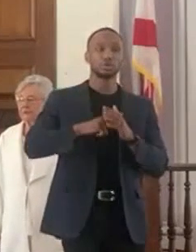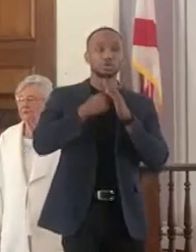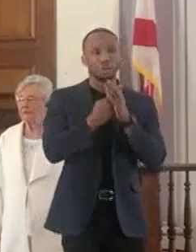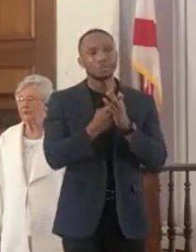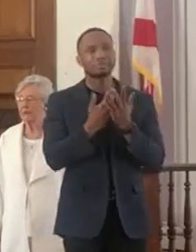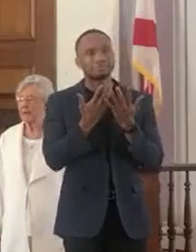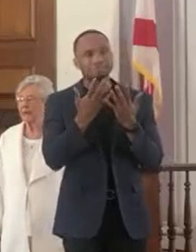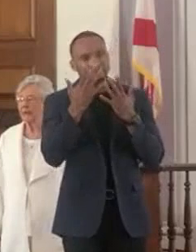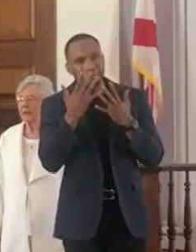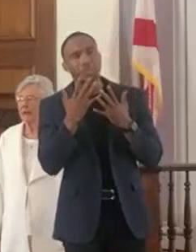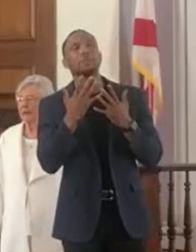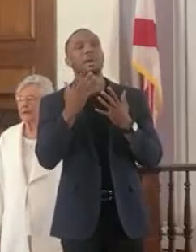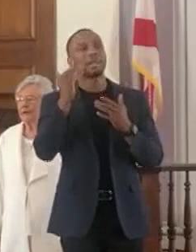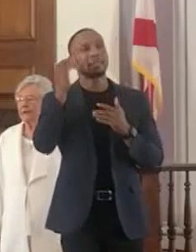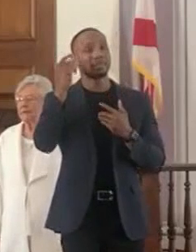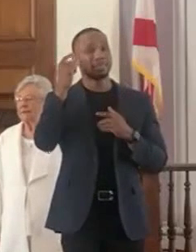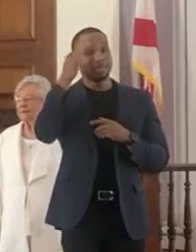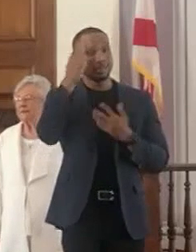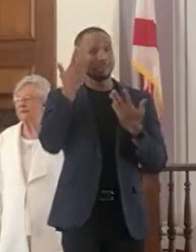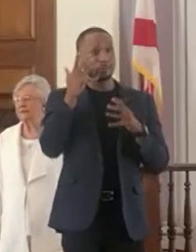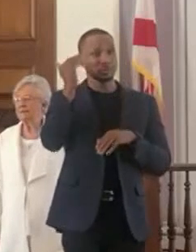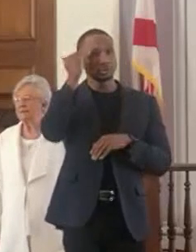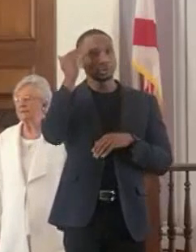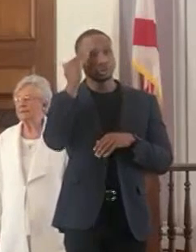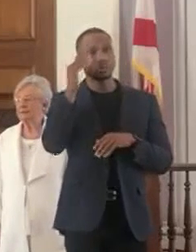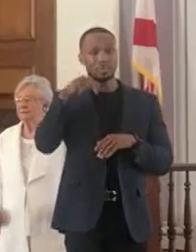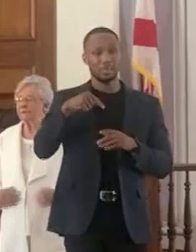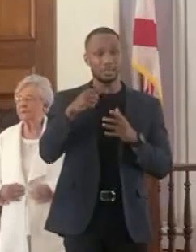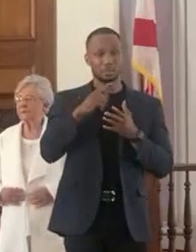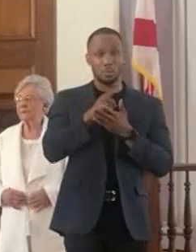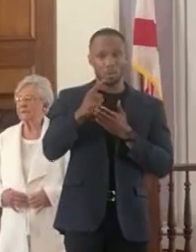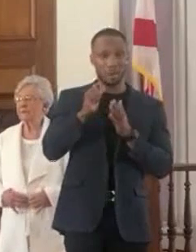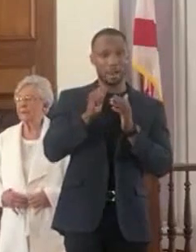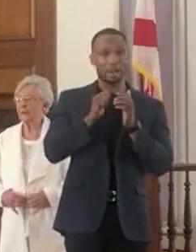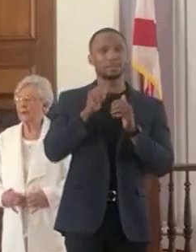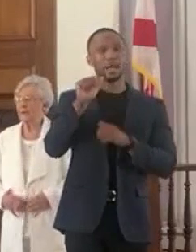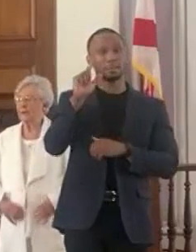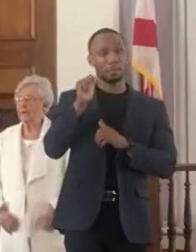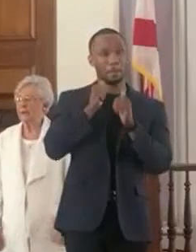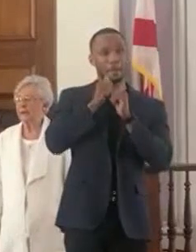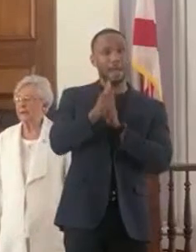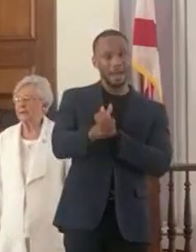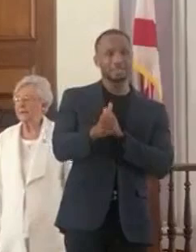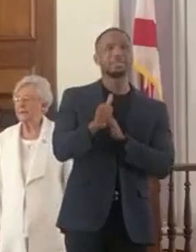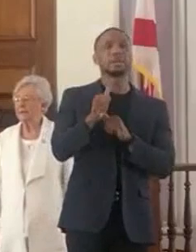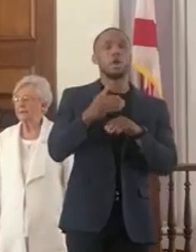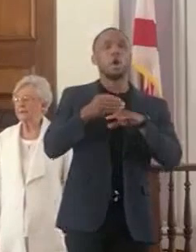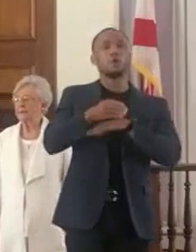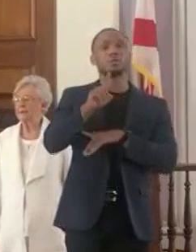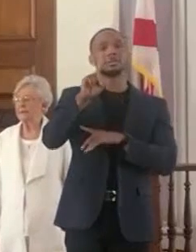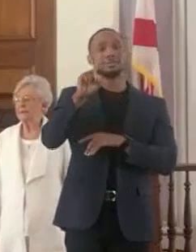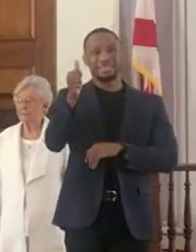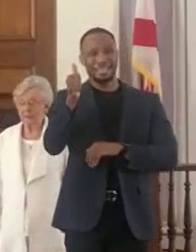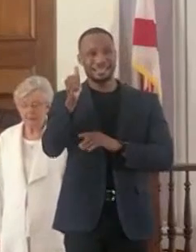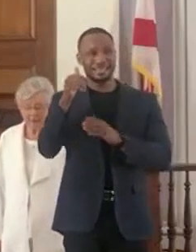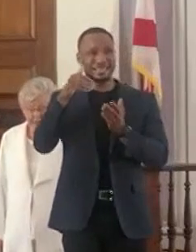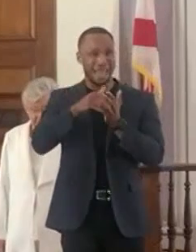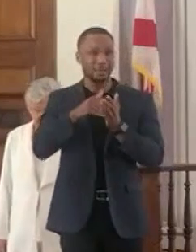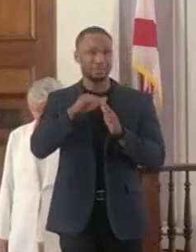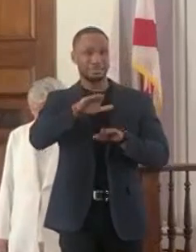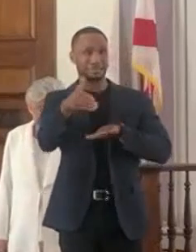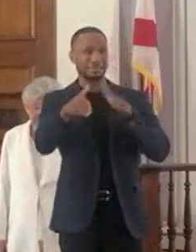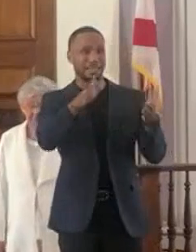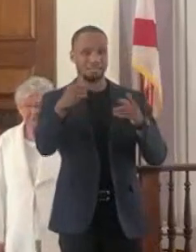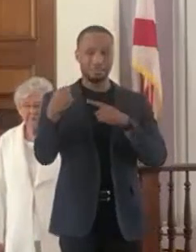note. I think you're aware that this week Alabama passed the milestone of 10,000 deaths so far since this response